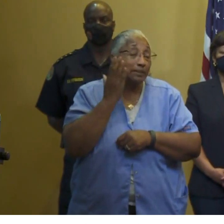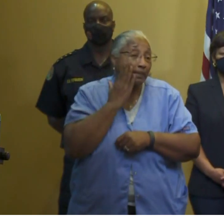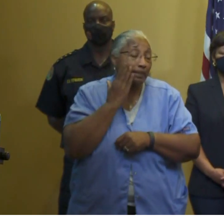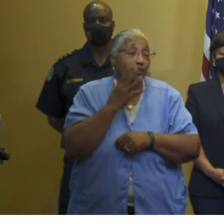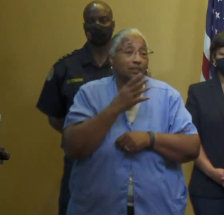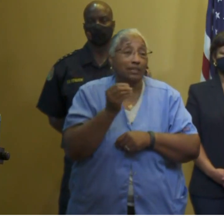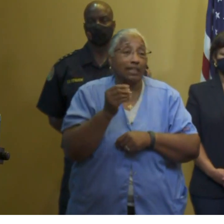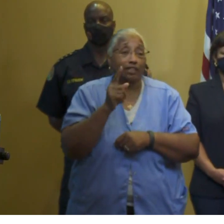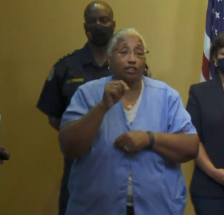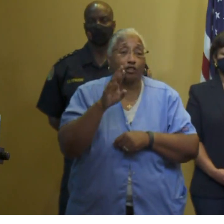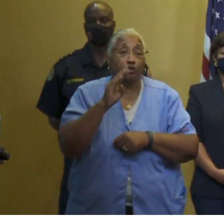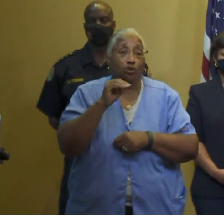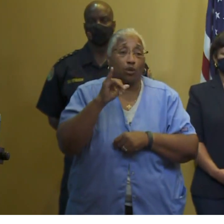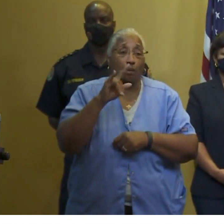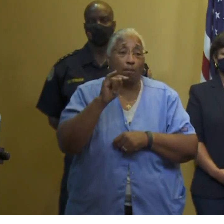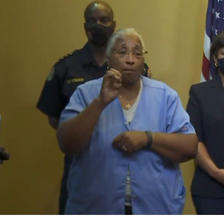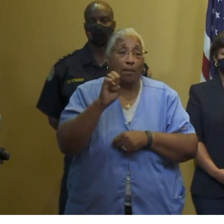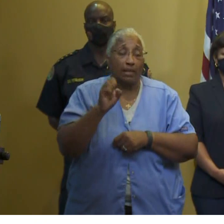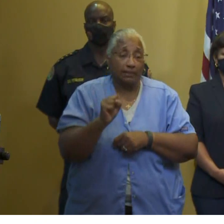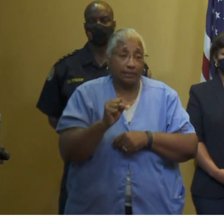14 days to turn from